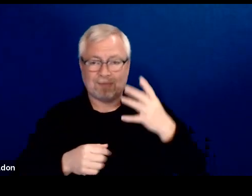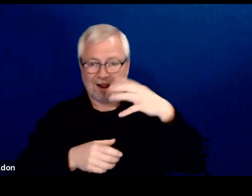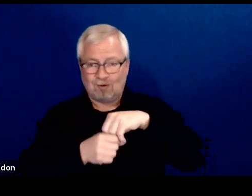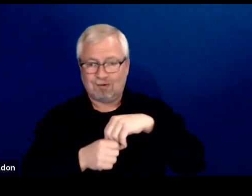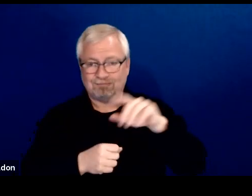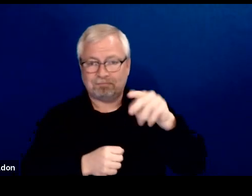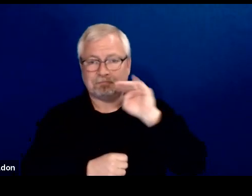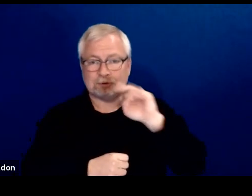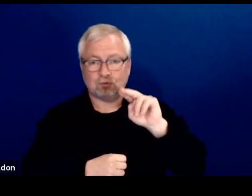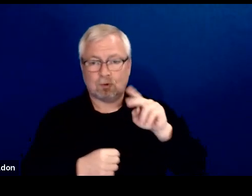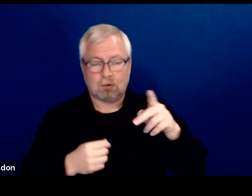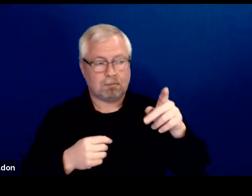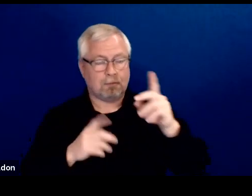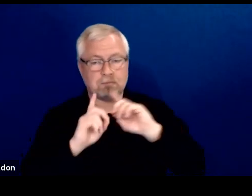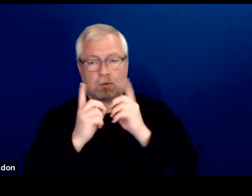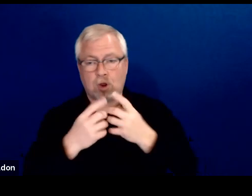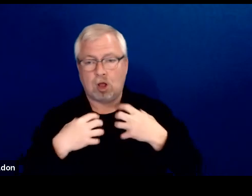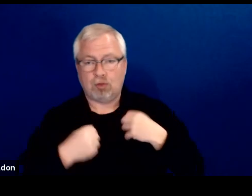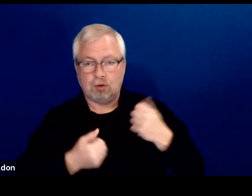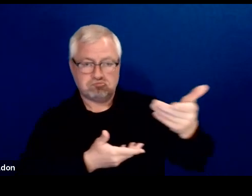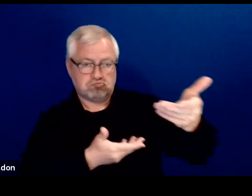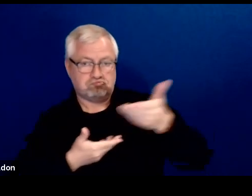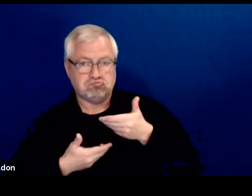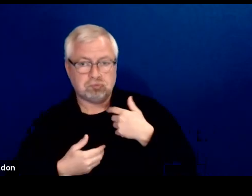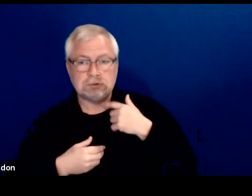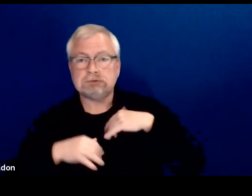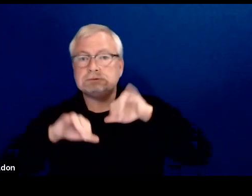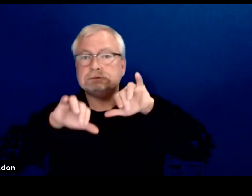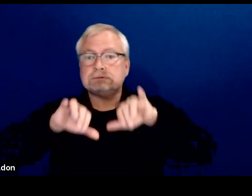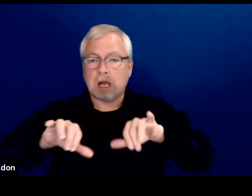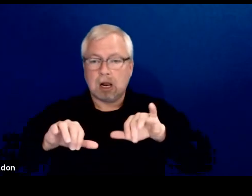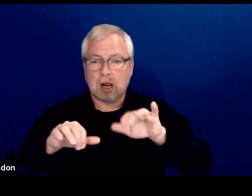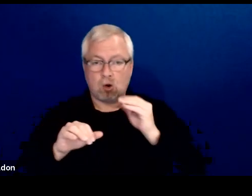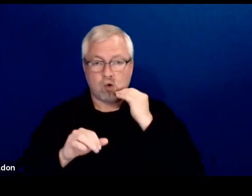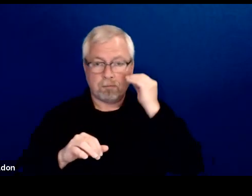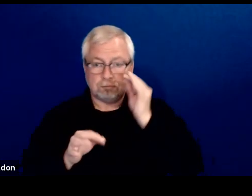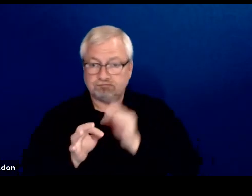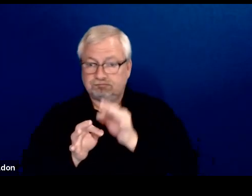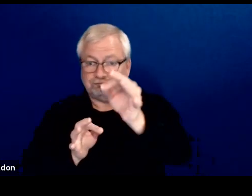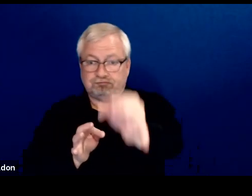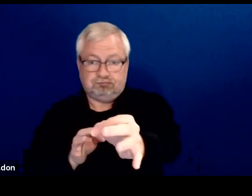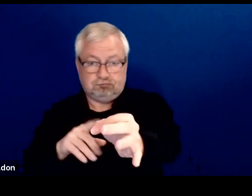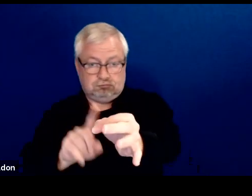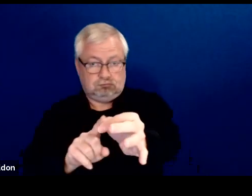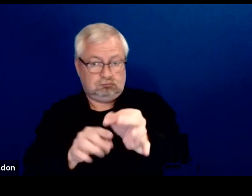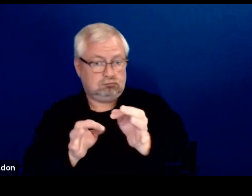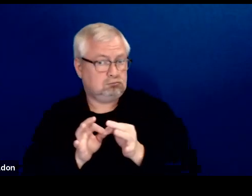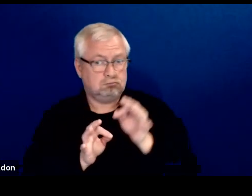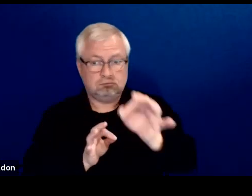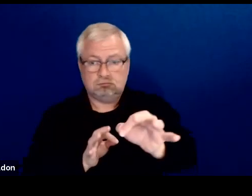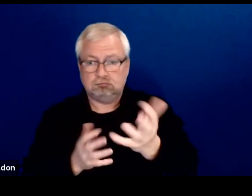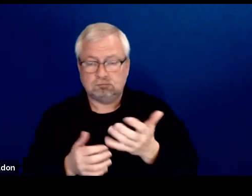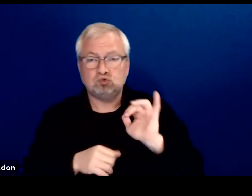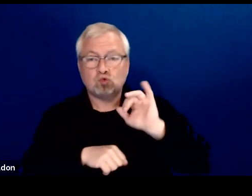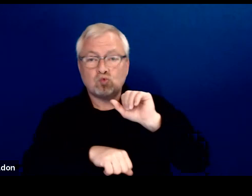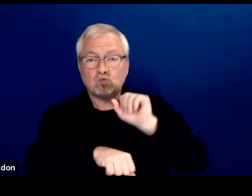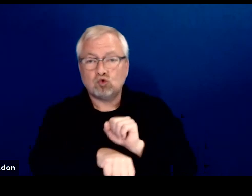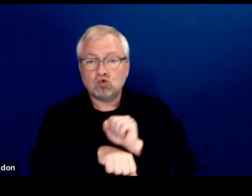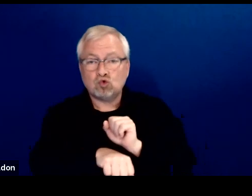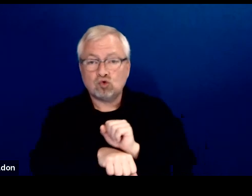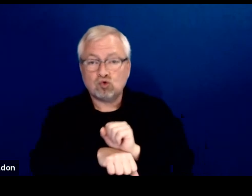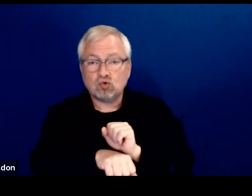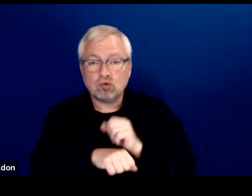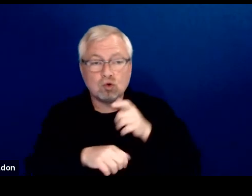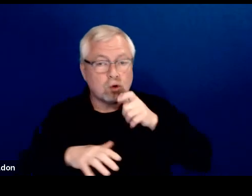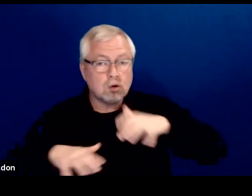order. Minnesota's hospital and healthcare workforce, which are working round the clock, are also asking us to extend this. And I may note when I